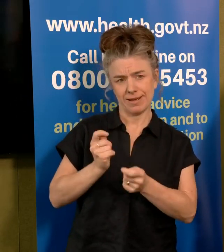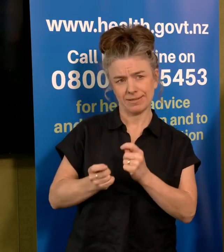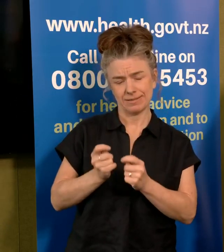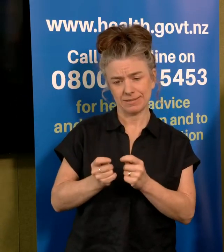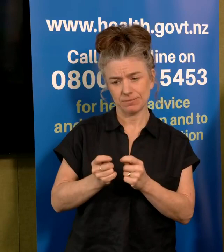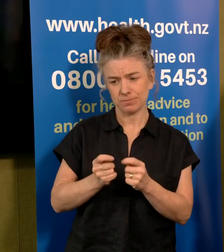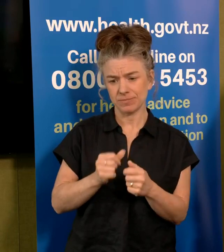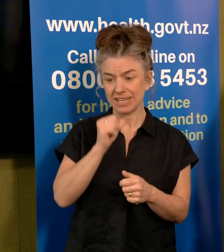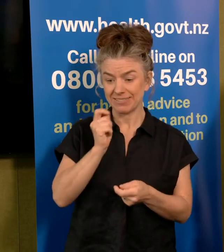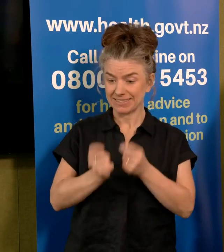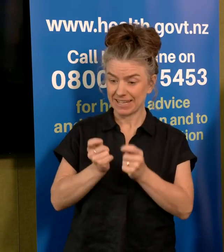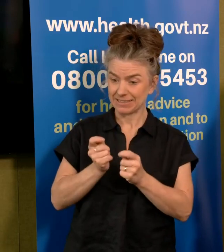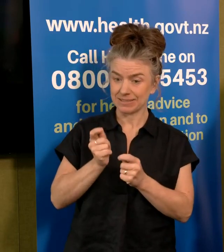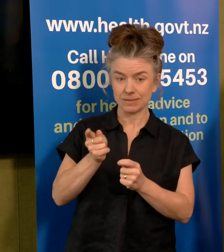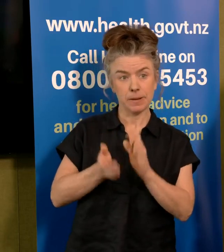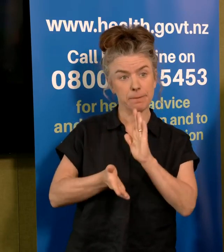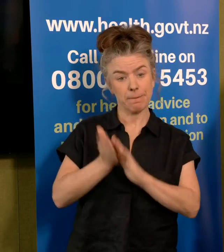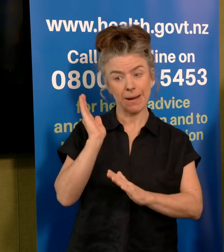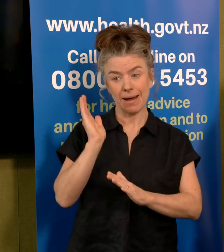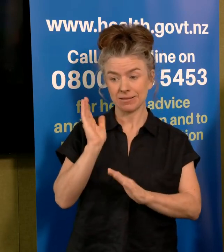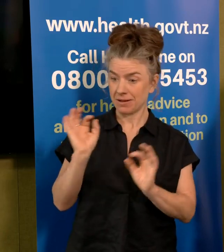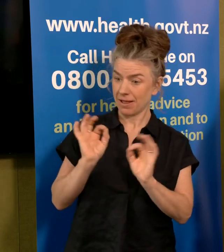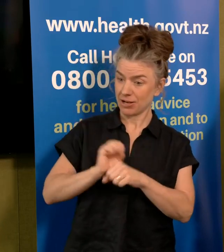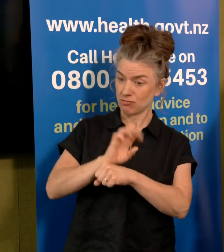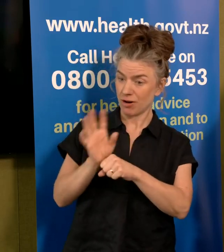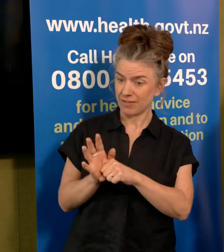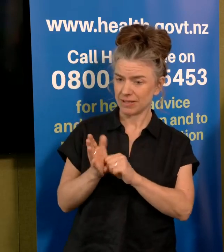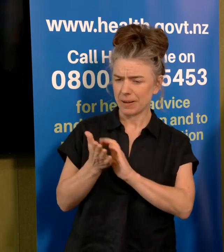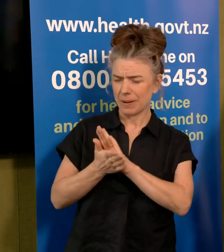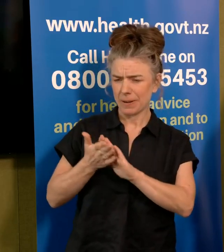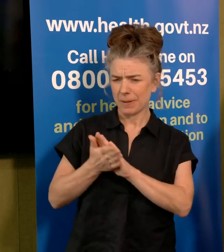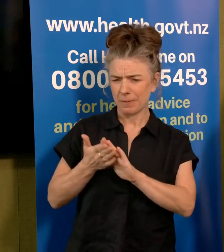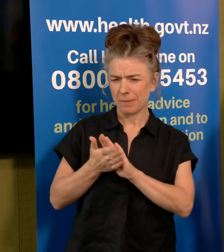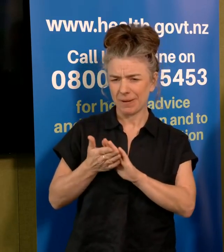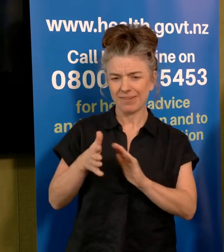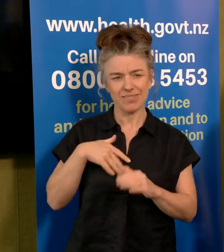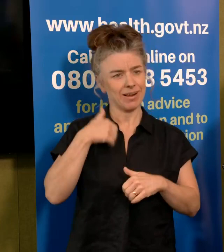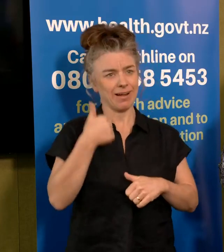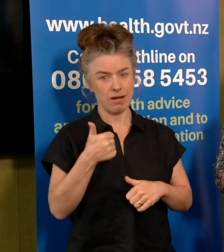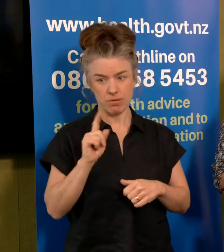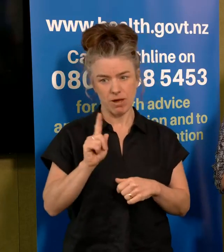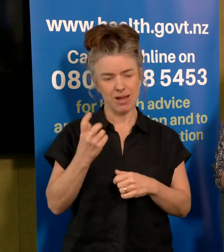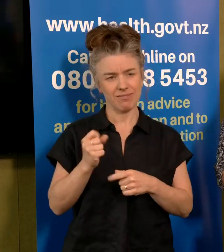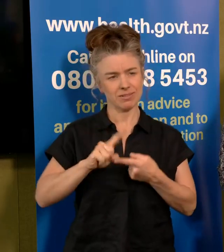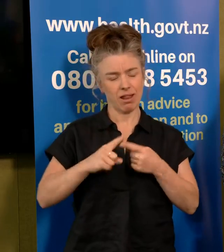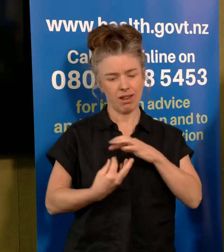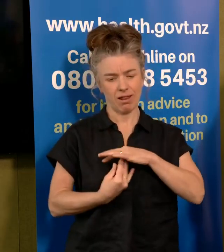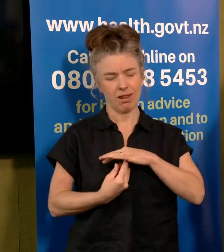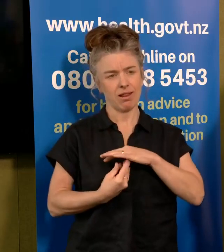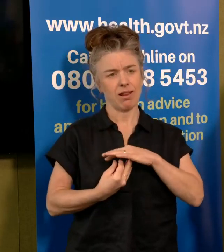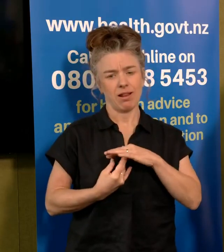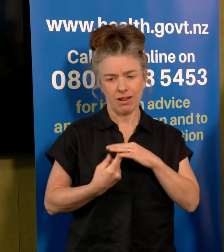give a false sense of security. We would like to preserve to use the testing wisely